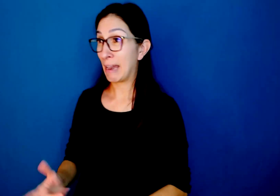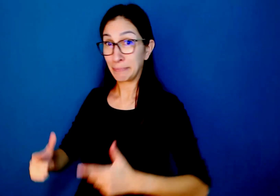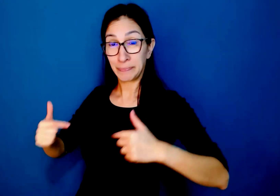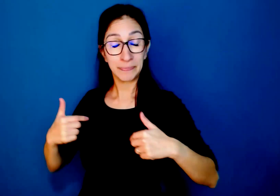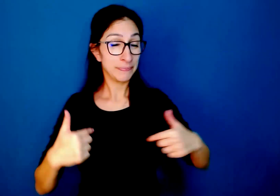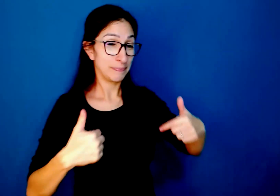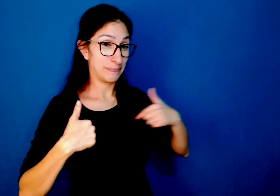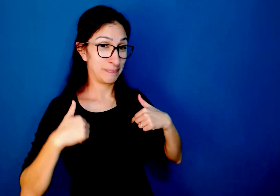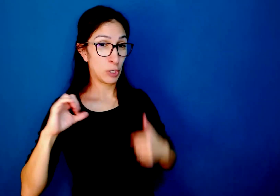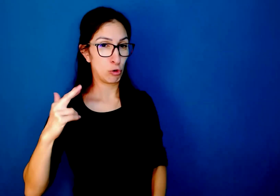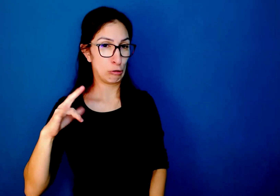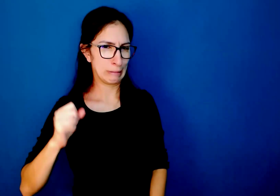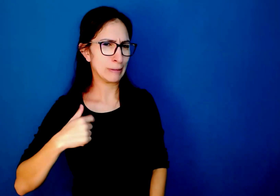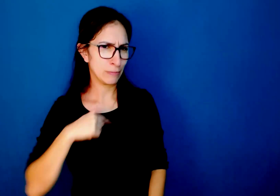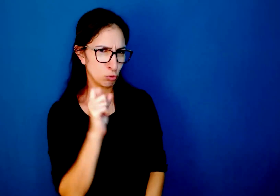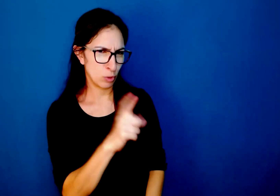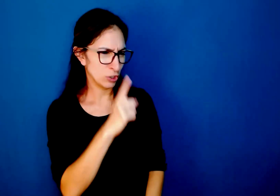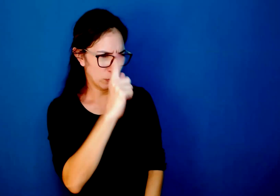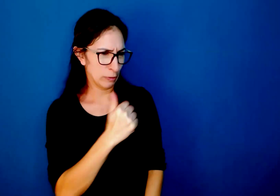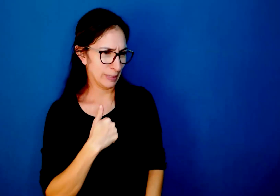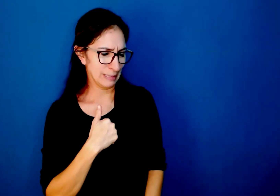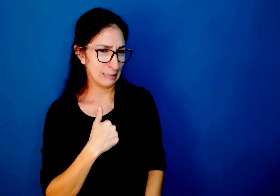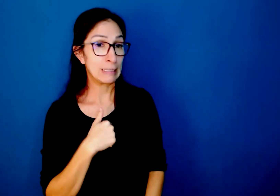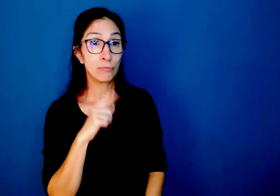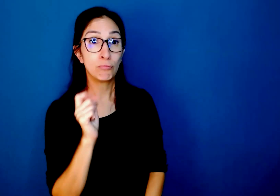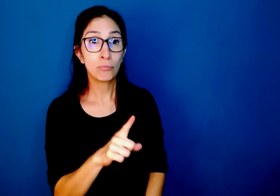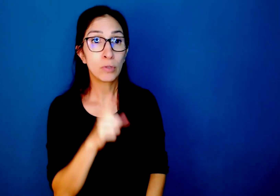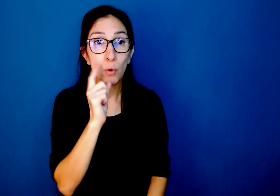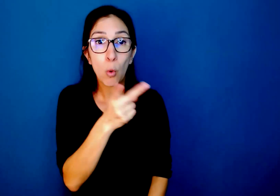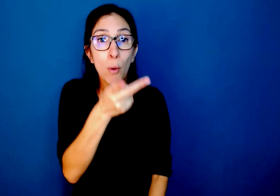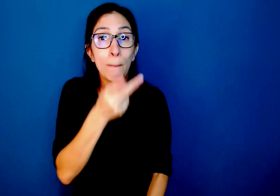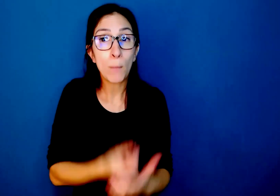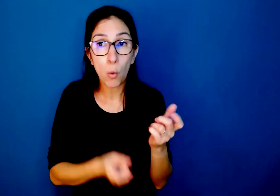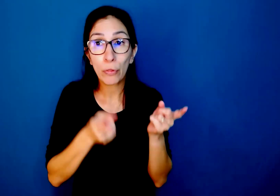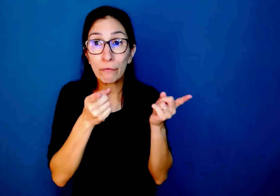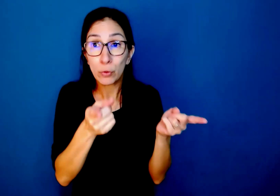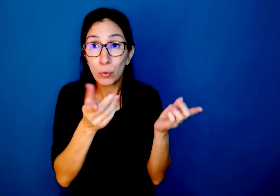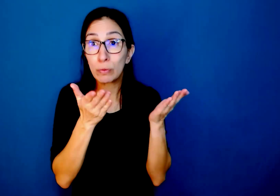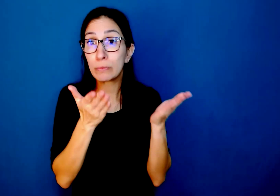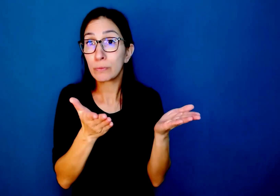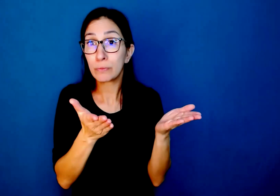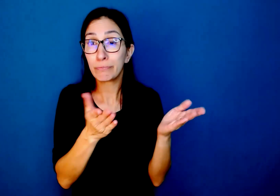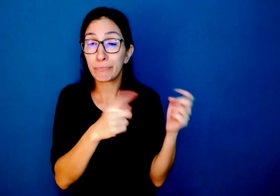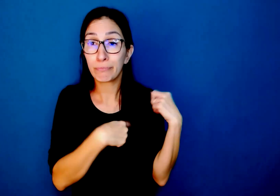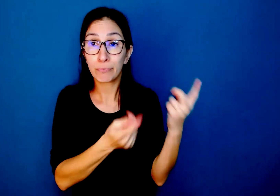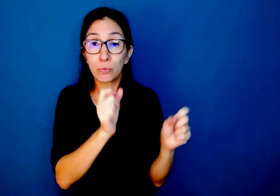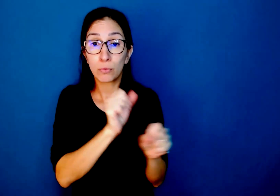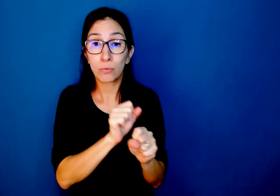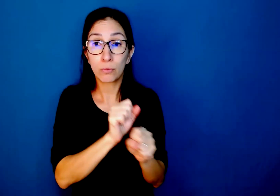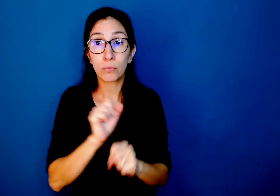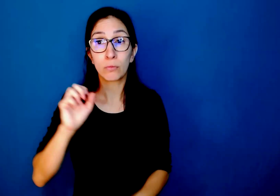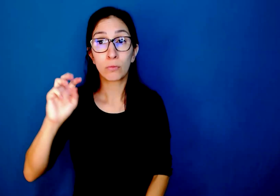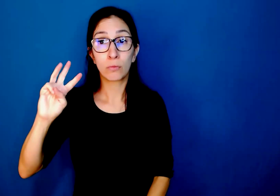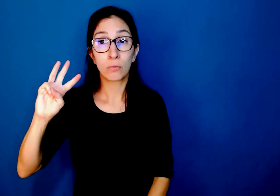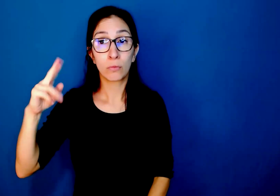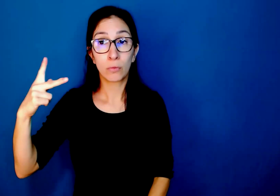after that. We've got a few minutes still. Both of you have been working in WordPress for a